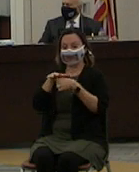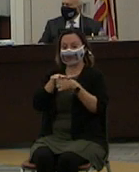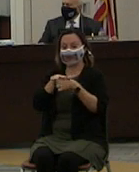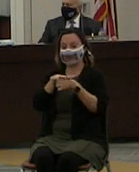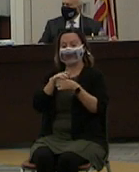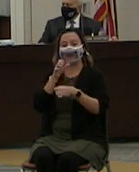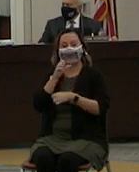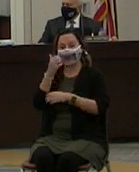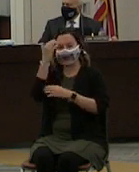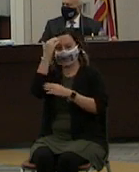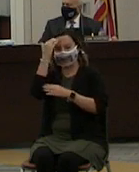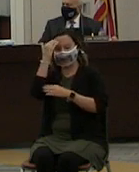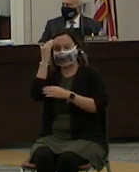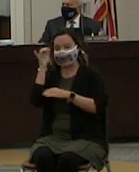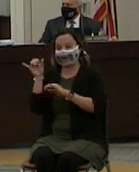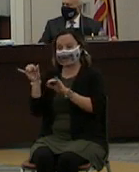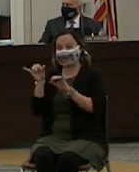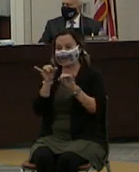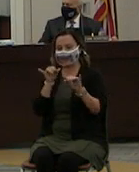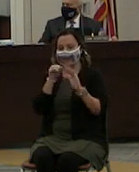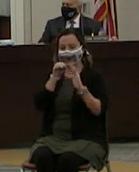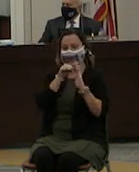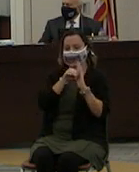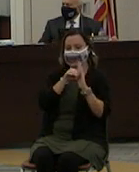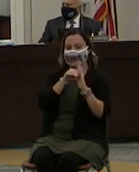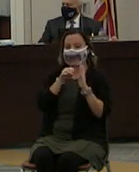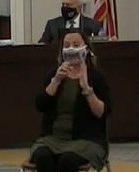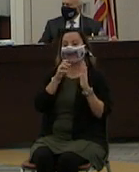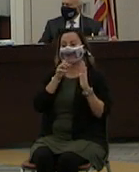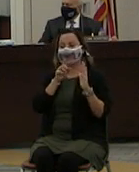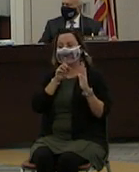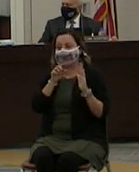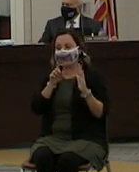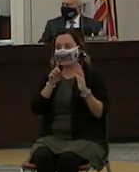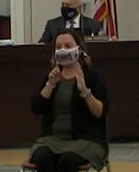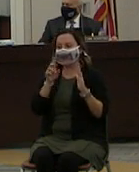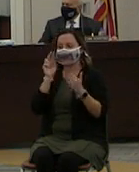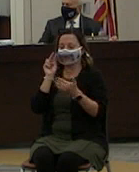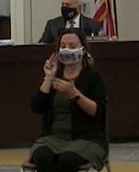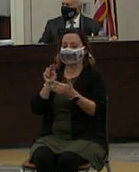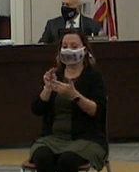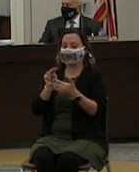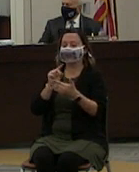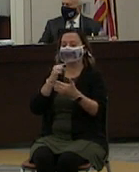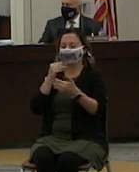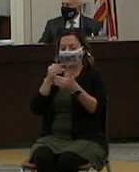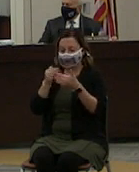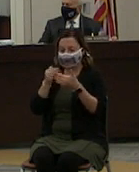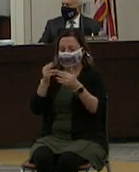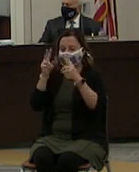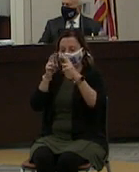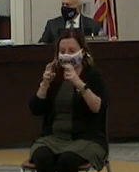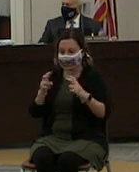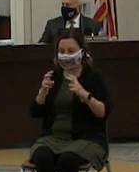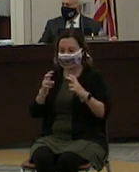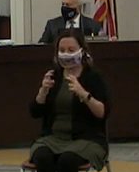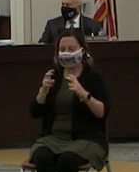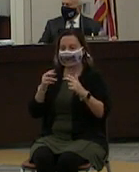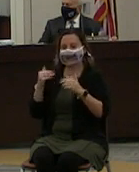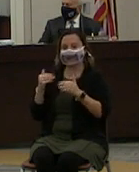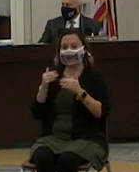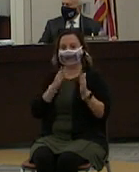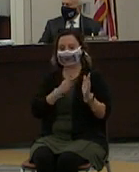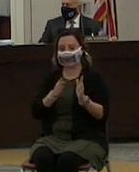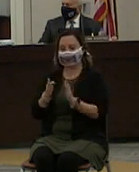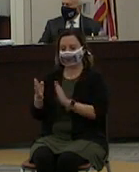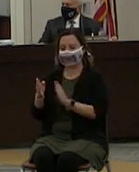similar decline, but I honestly have not looked quite as closely at the trends for other districts as compared to just